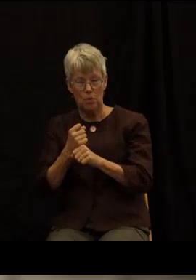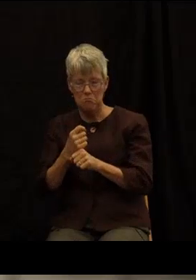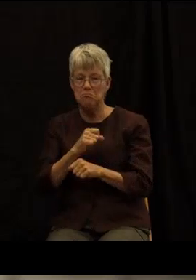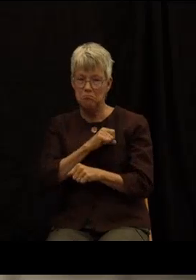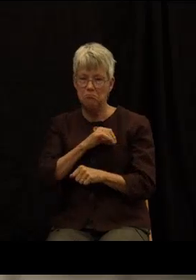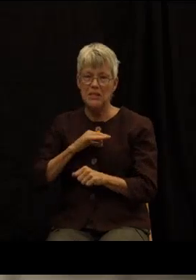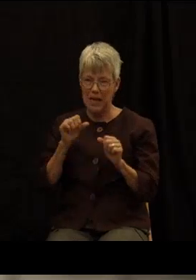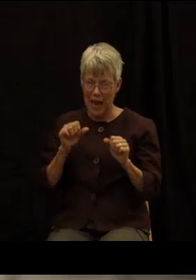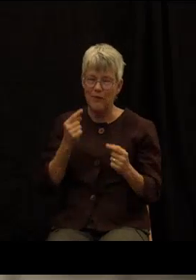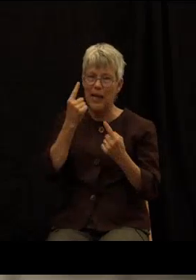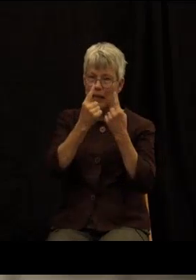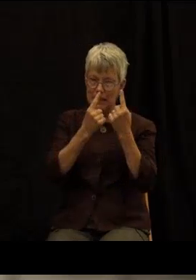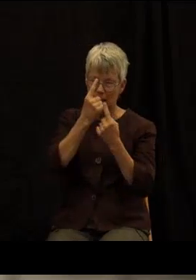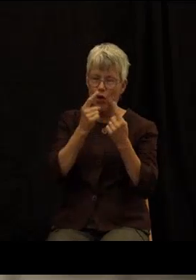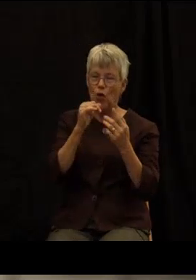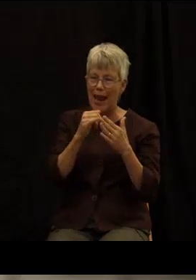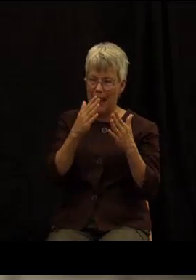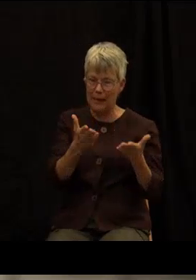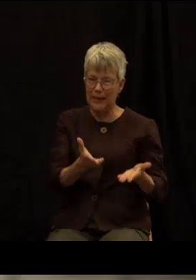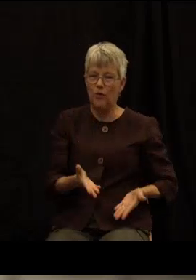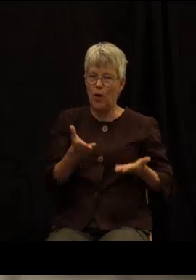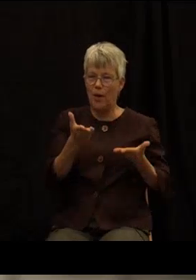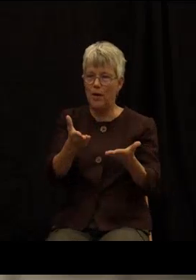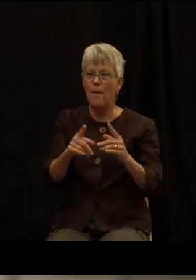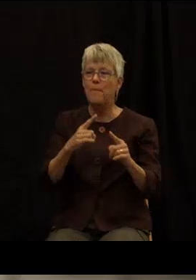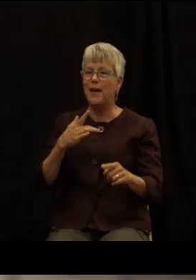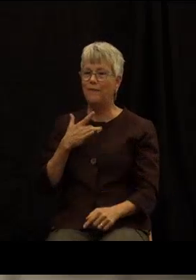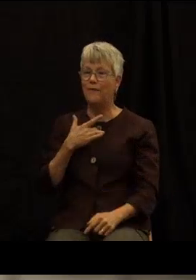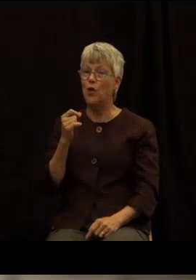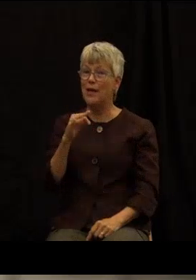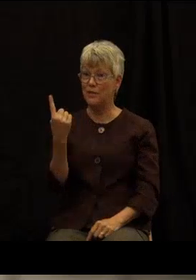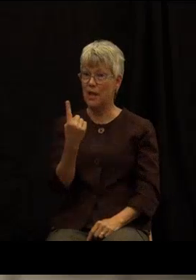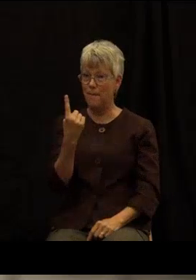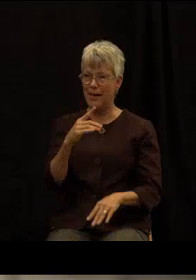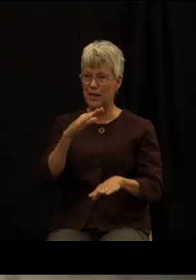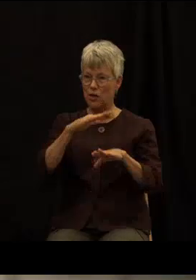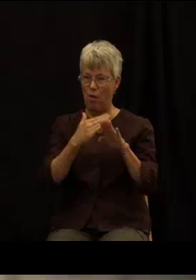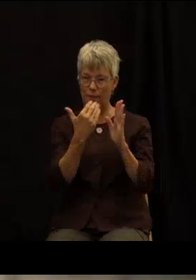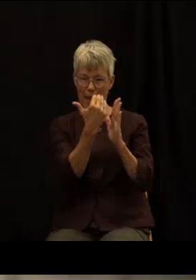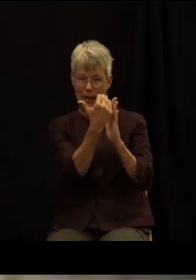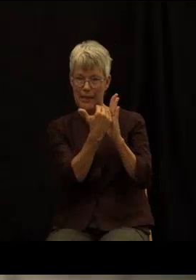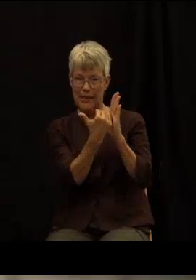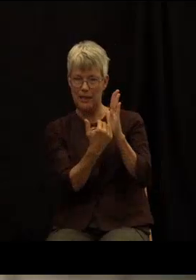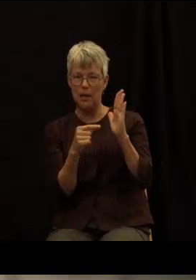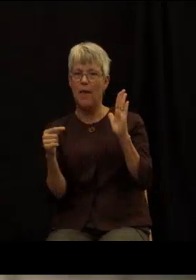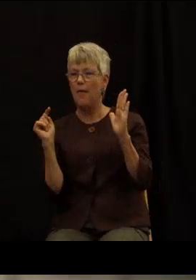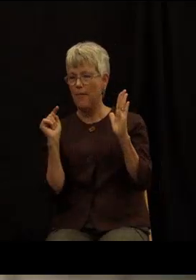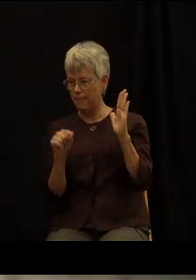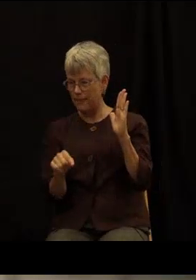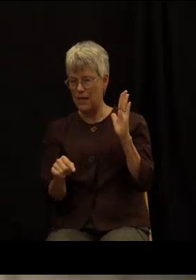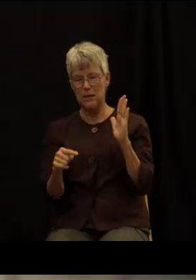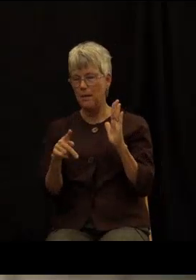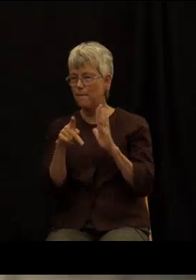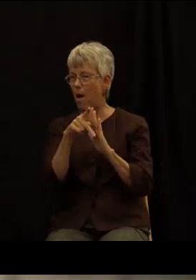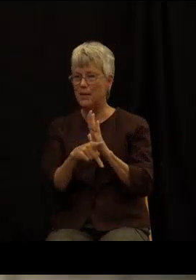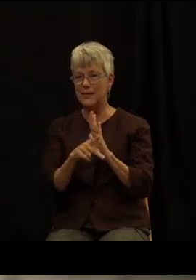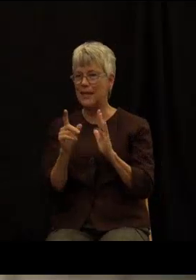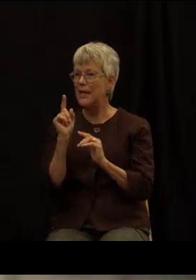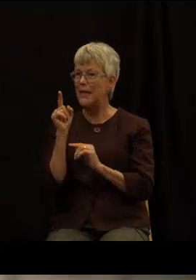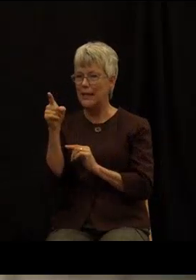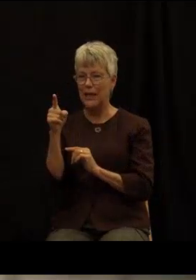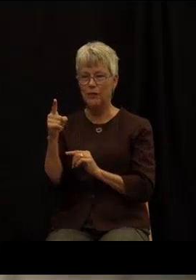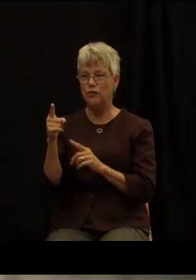back to you with recommendation. But I feel good that if there is somebody on that list, this policy gives her the immediate authority to